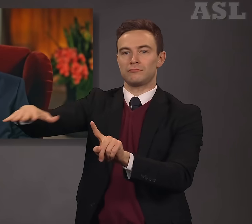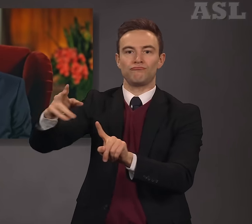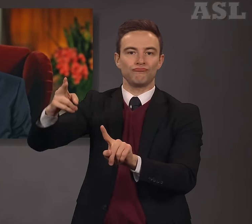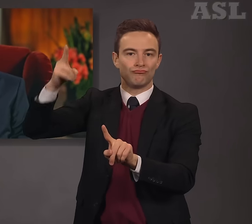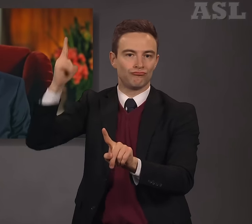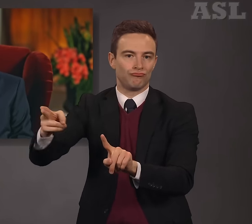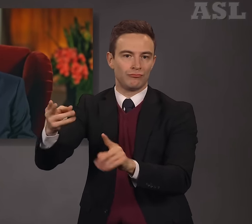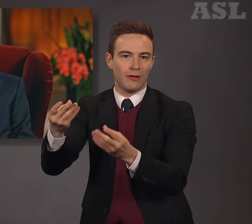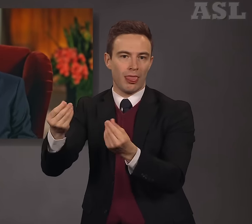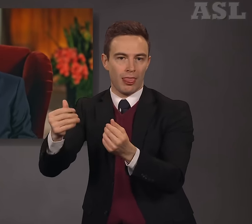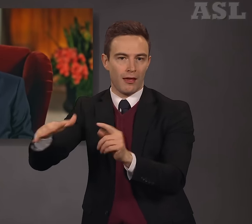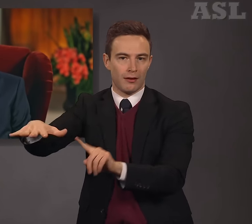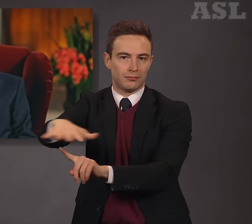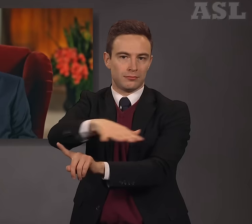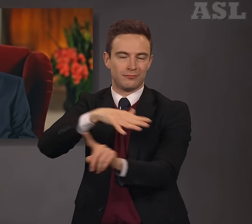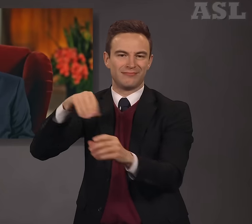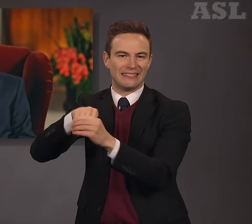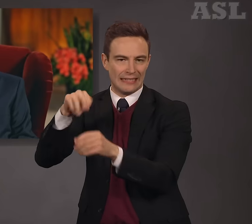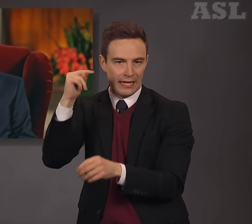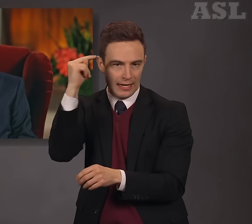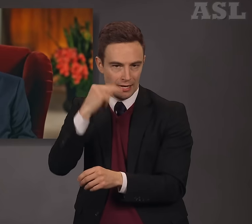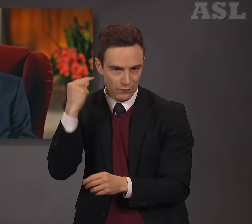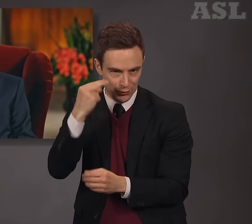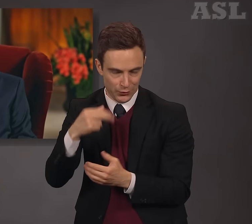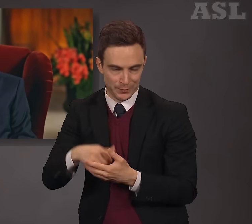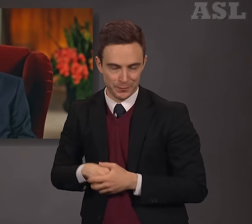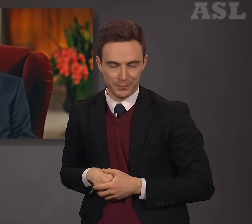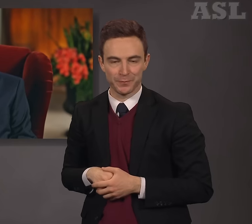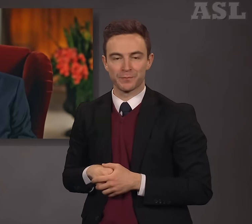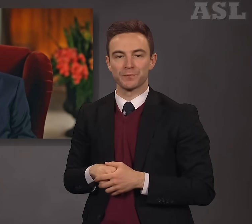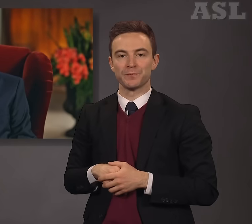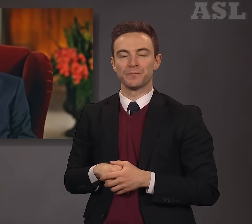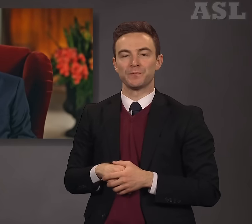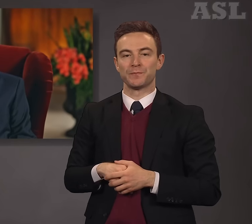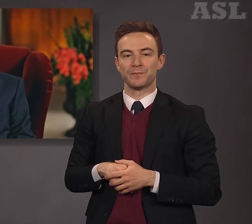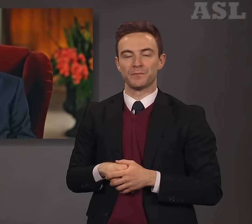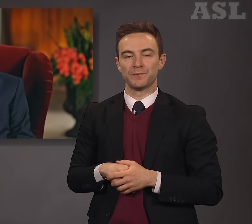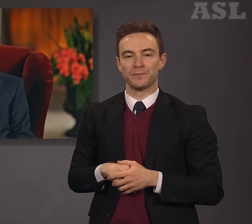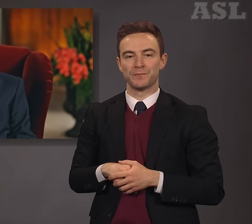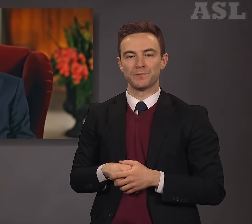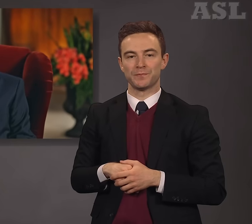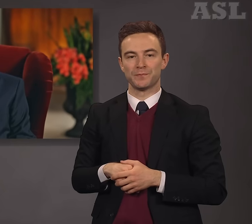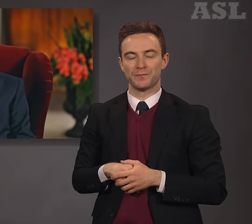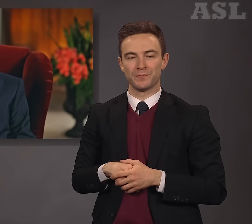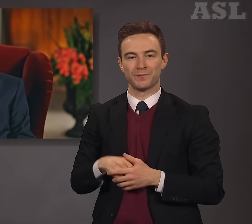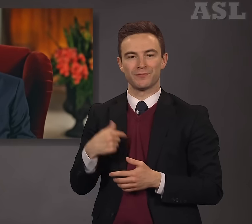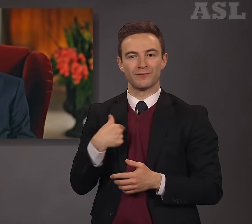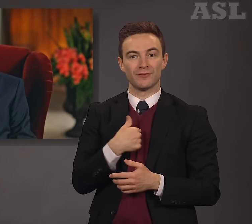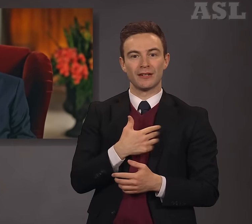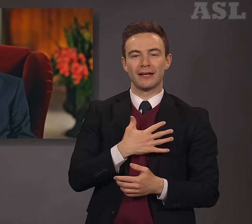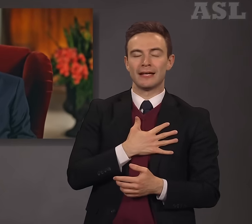Kirtland Temple, along with several significant historical sites in Nauvoo.